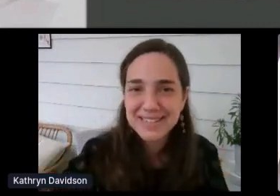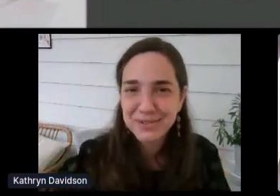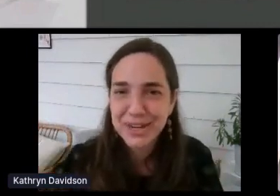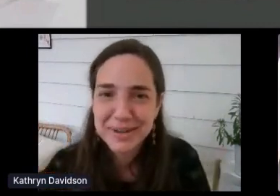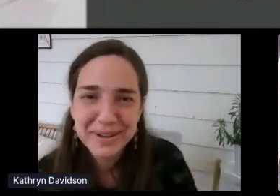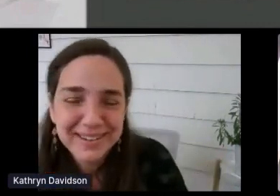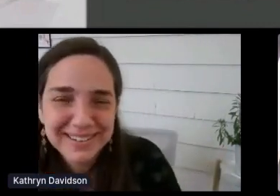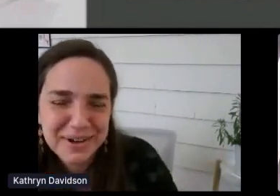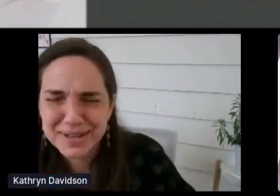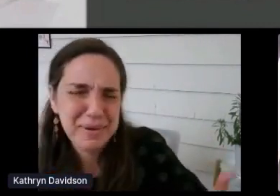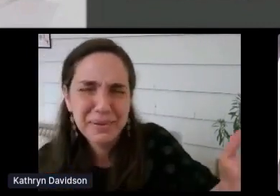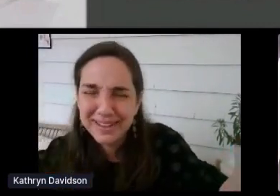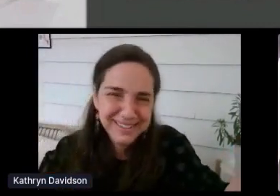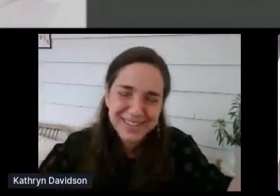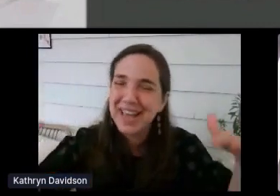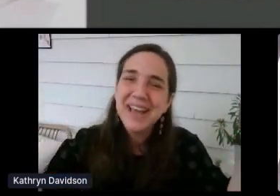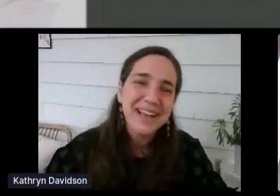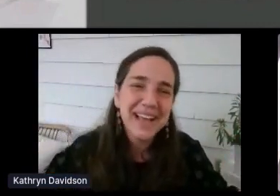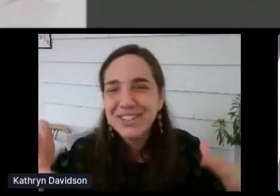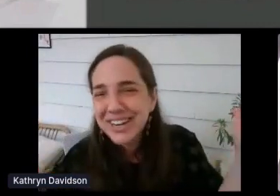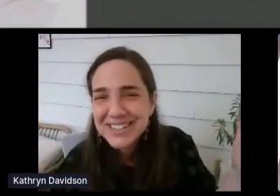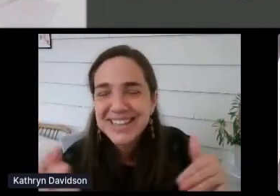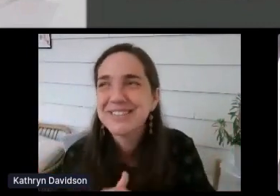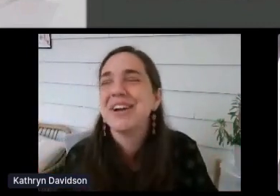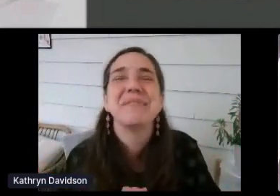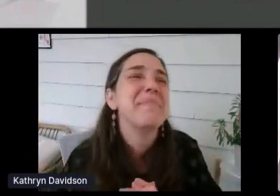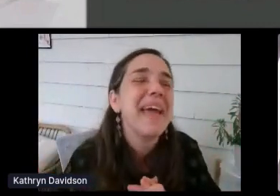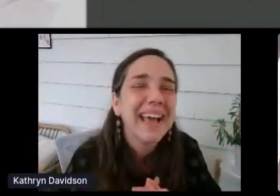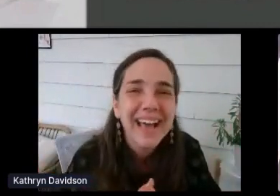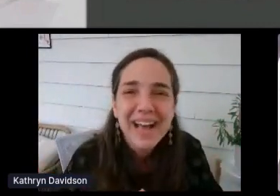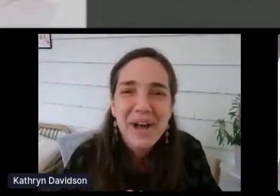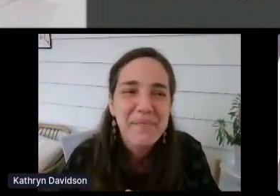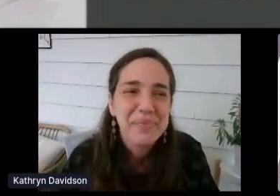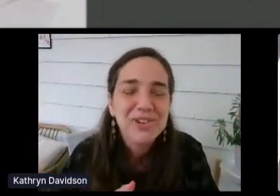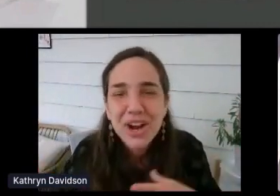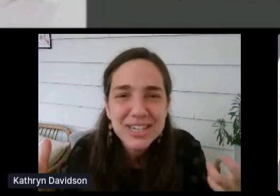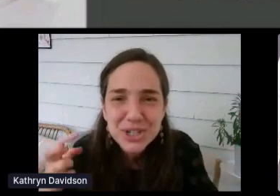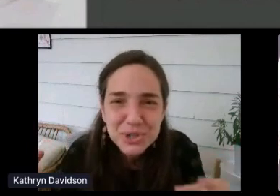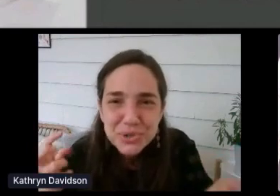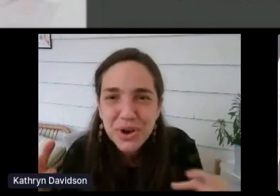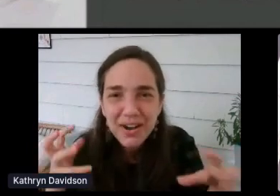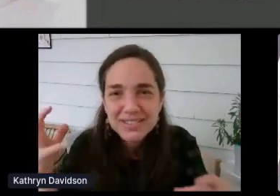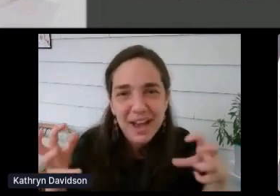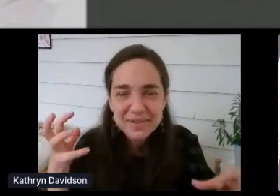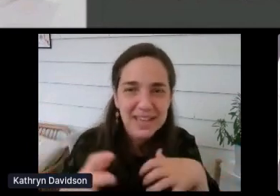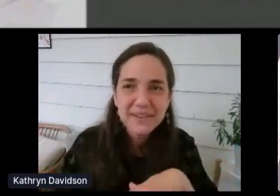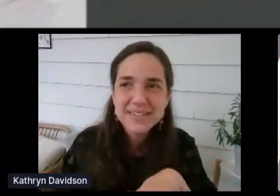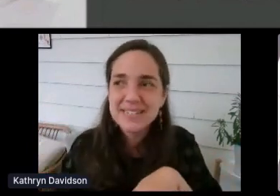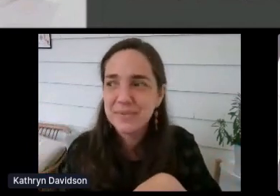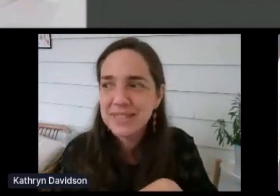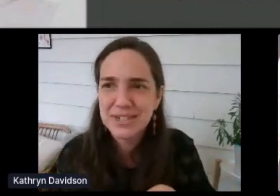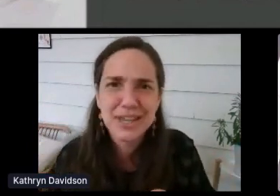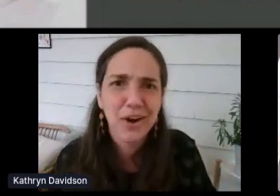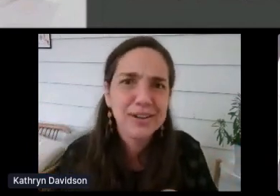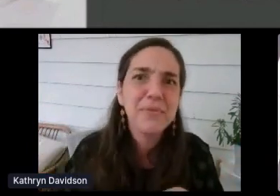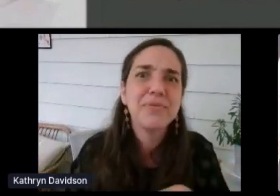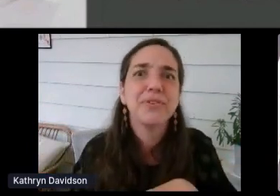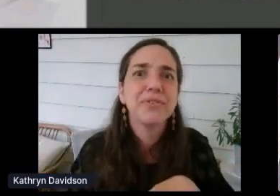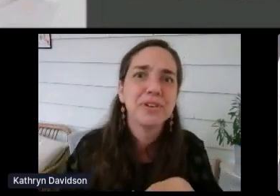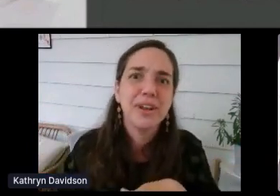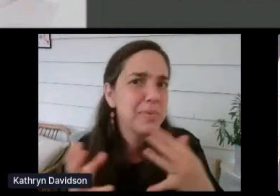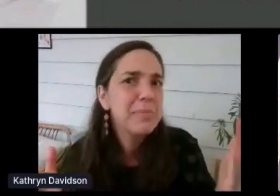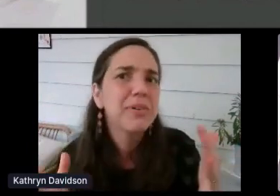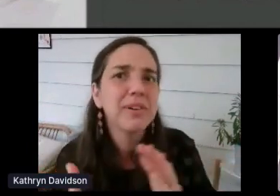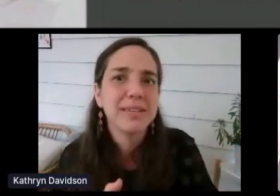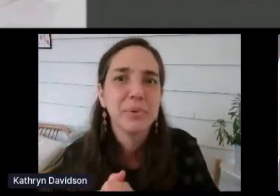in the past have tried to, like engineers and things have tried to make, try to do cog sci with sign languages in ways that just like aren't